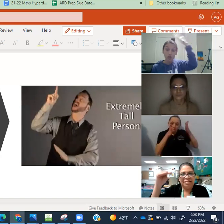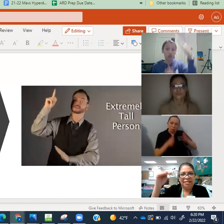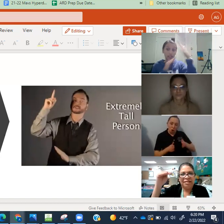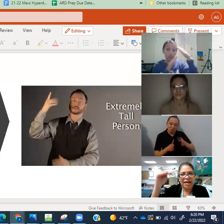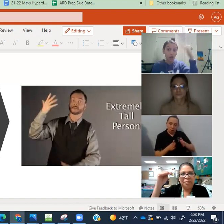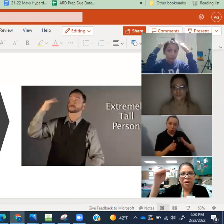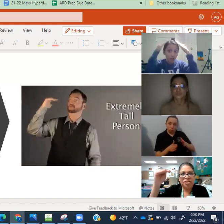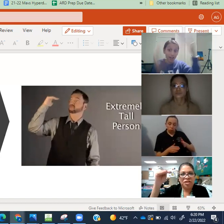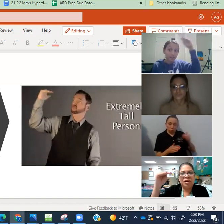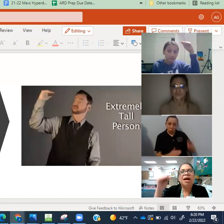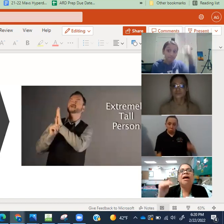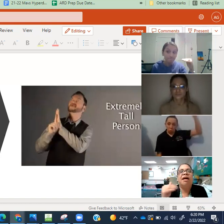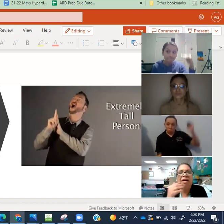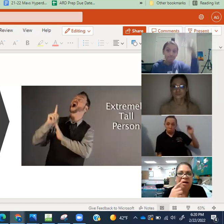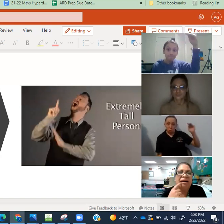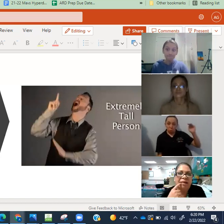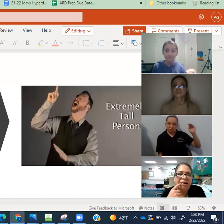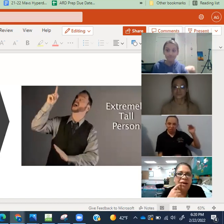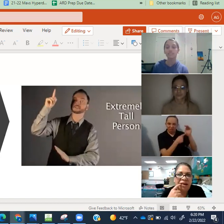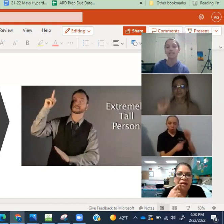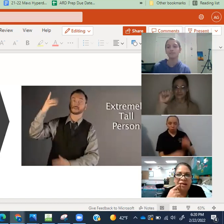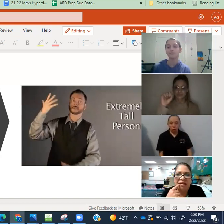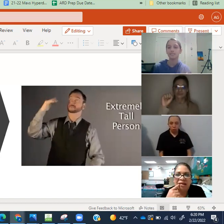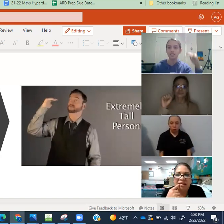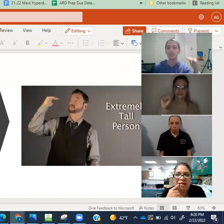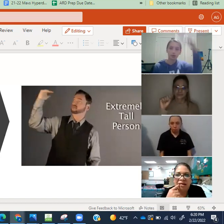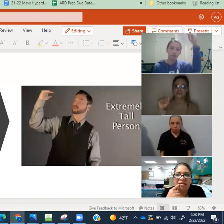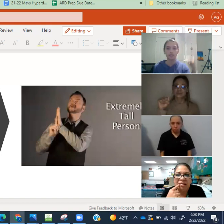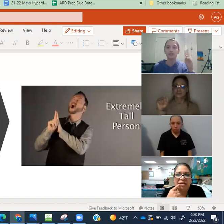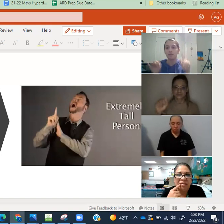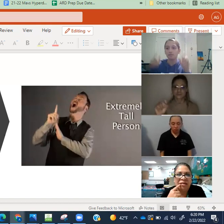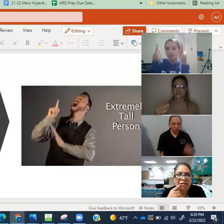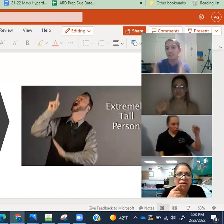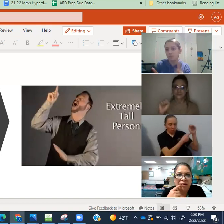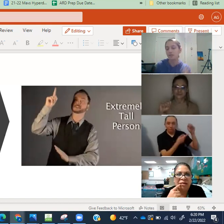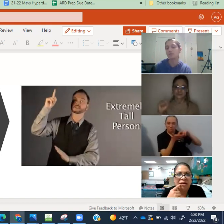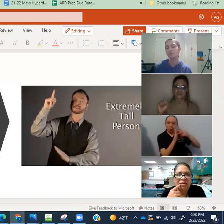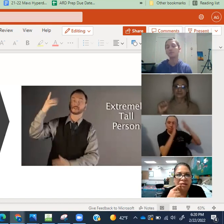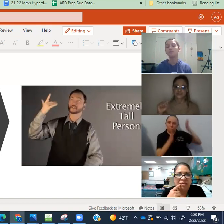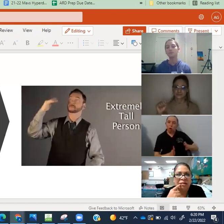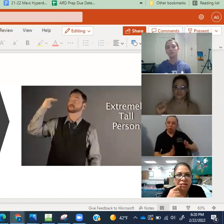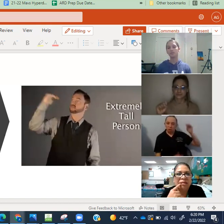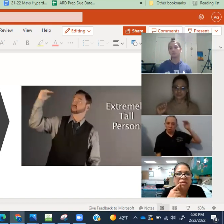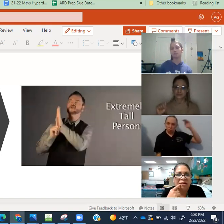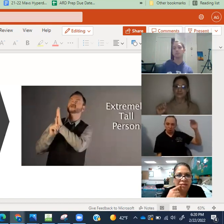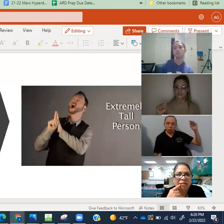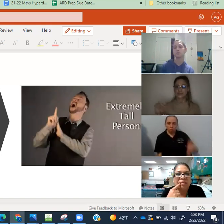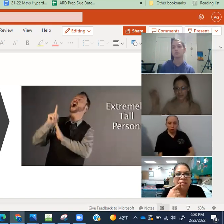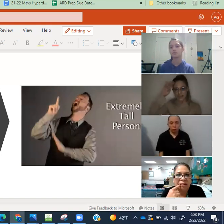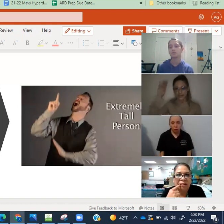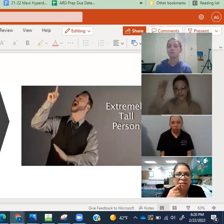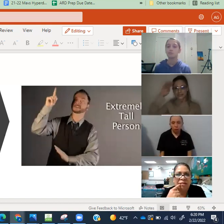top of your Like the a top of your person. head. Ah, okay, okay. This is the person. Yeah, that's like